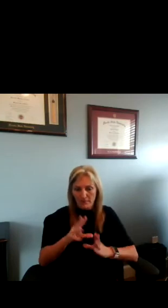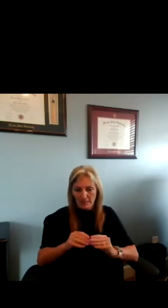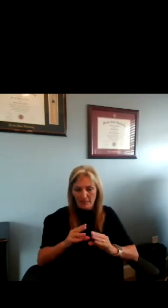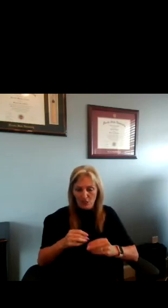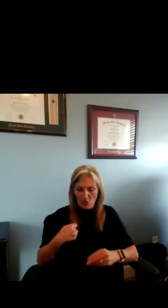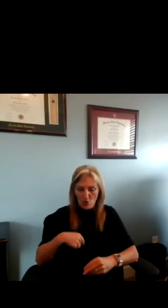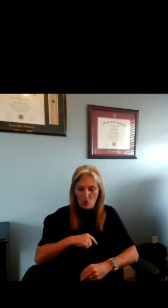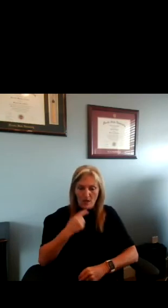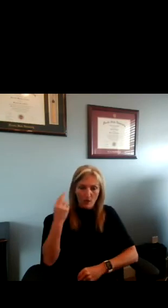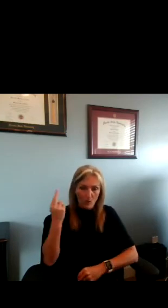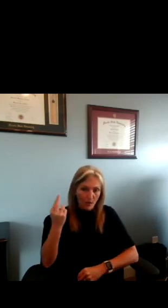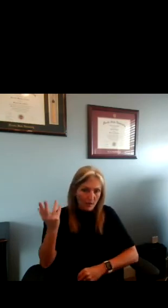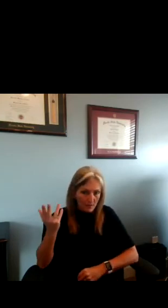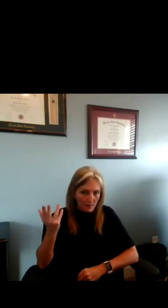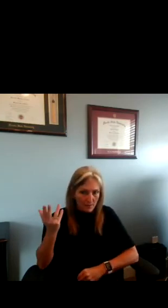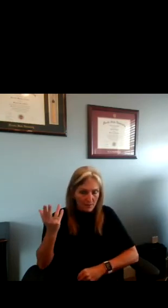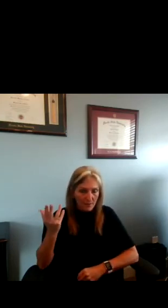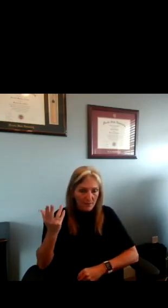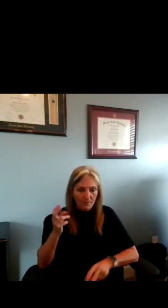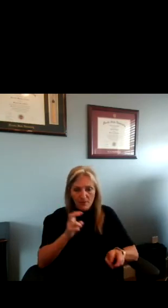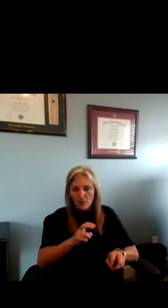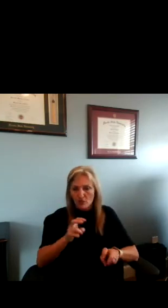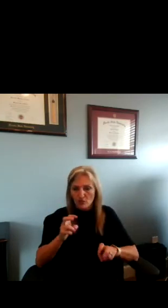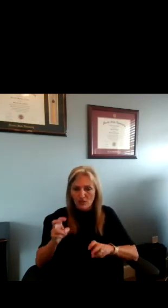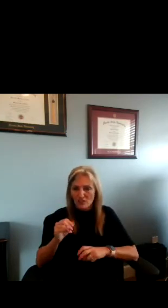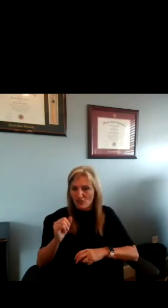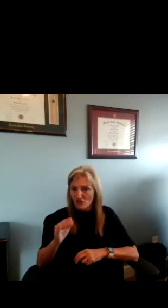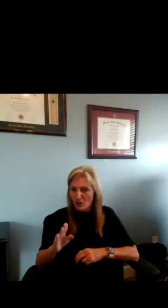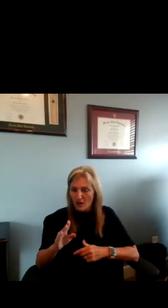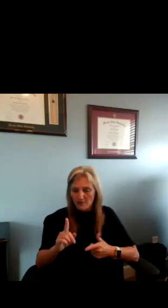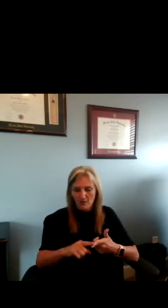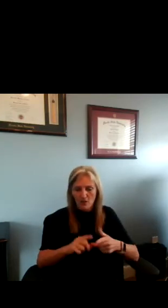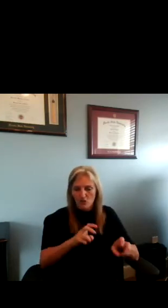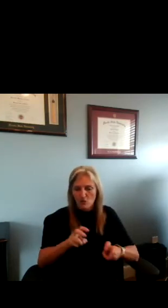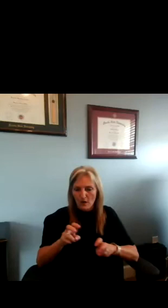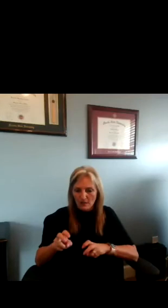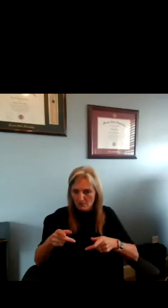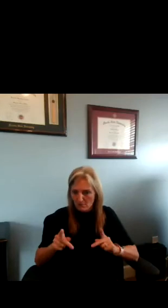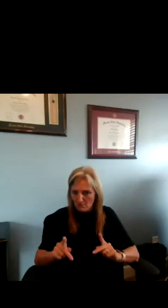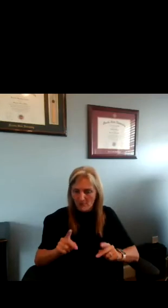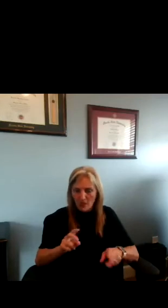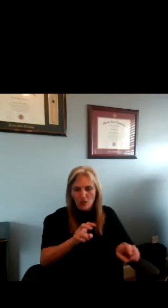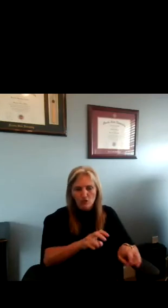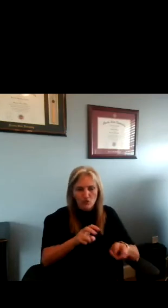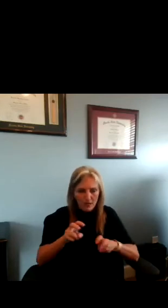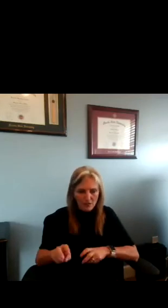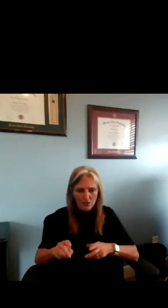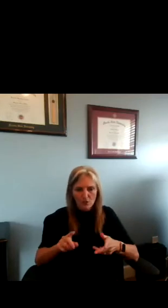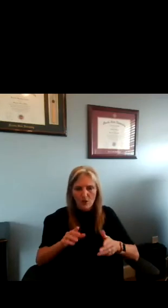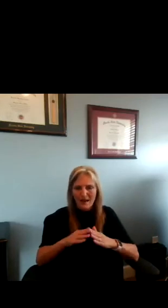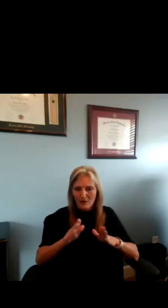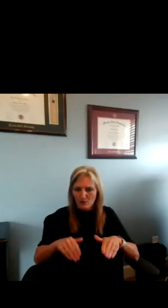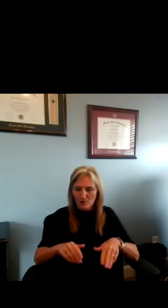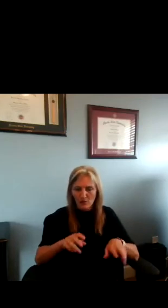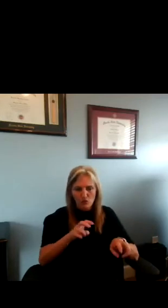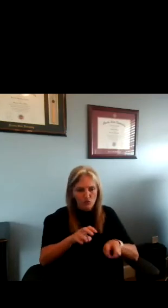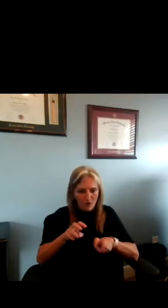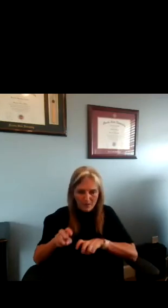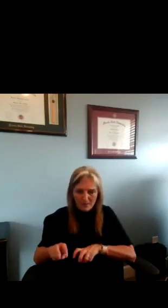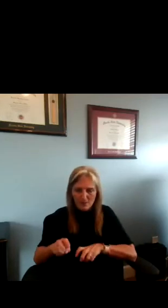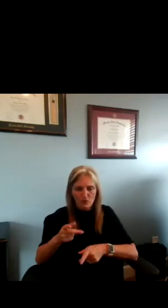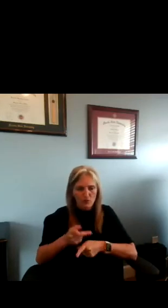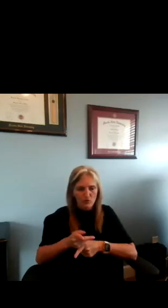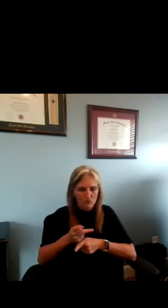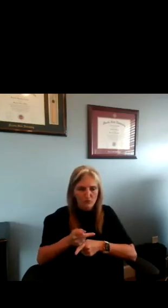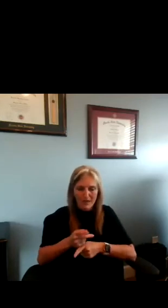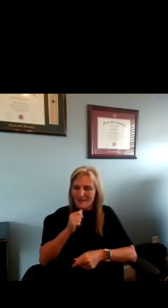to realize that transitional jobs, transitional opportunity, transitional housing, transitional care